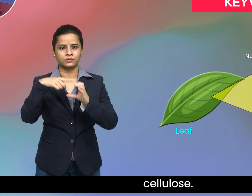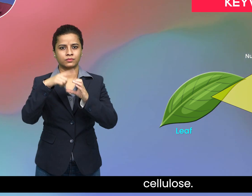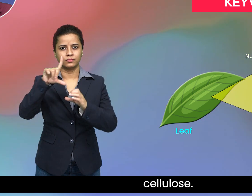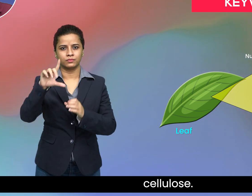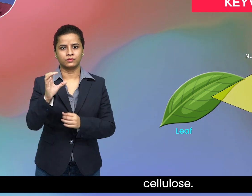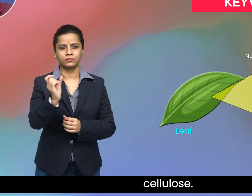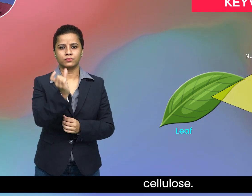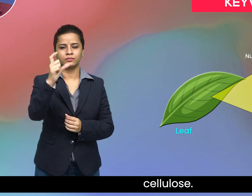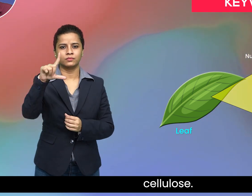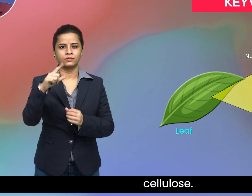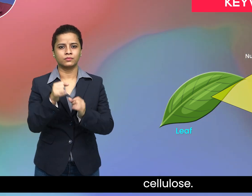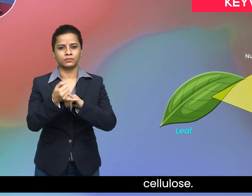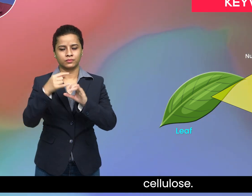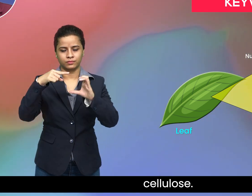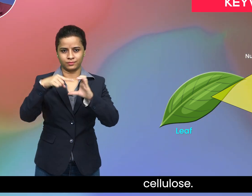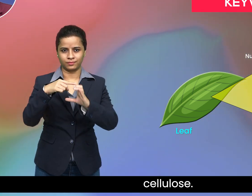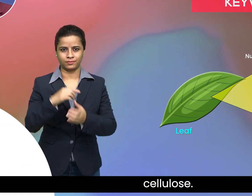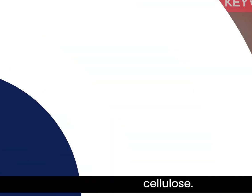cellulose.